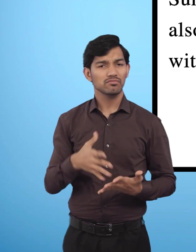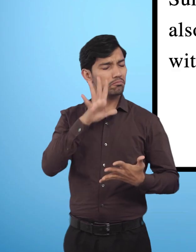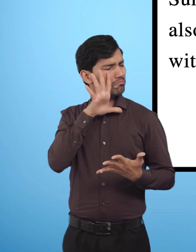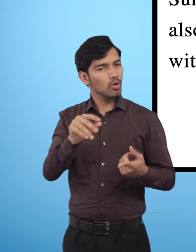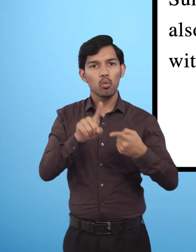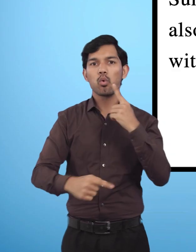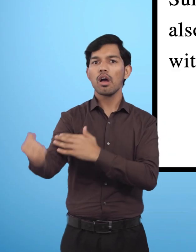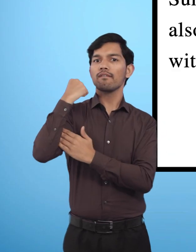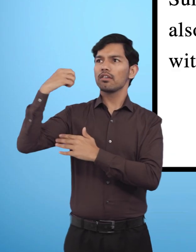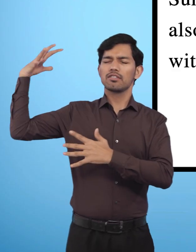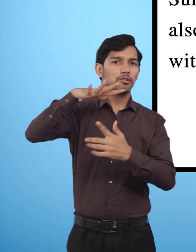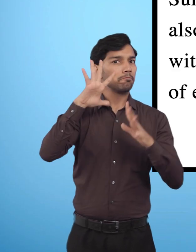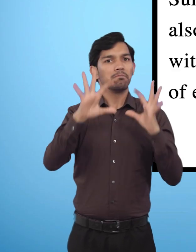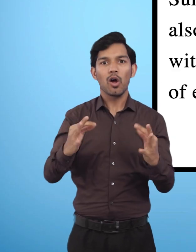It is their main source of energy.